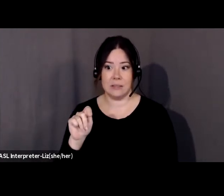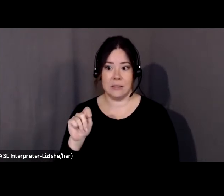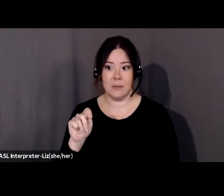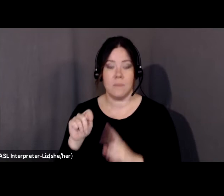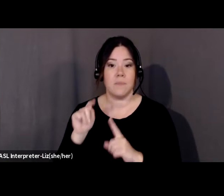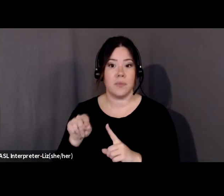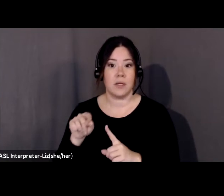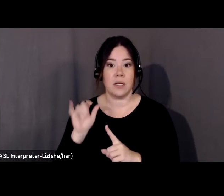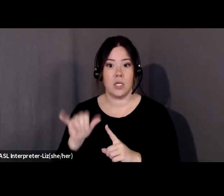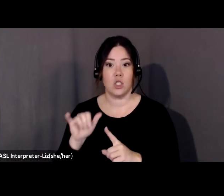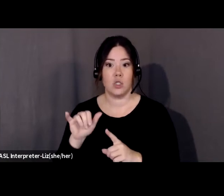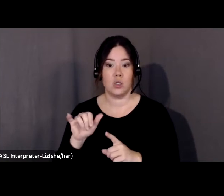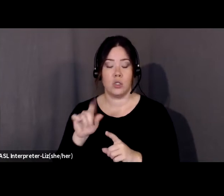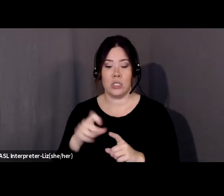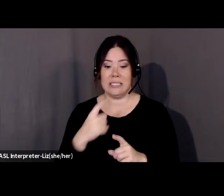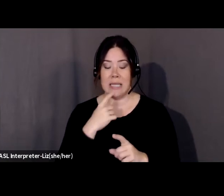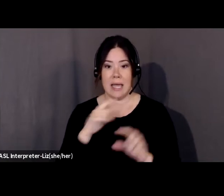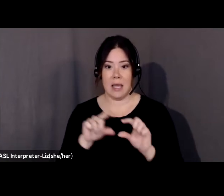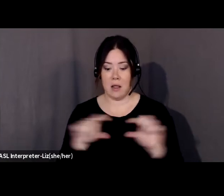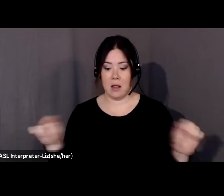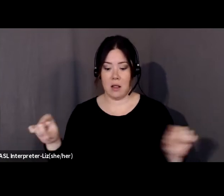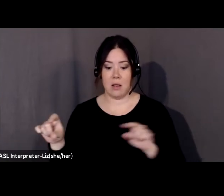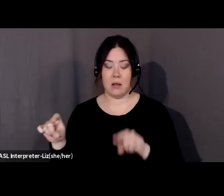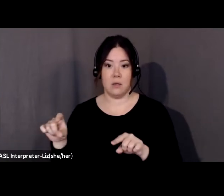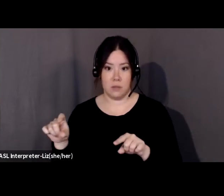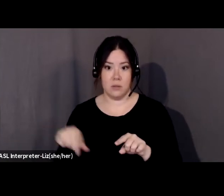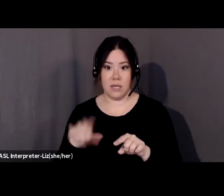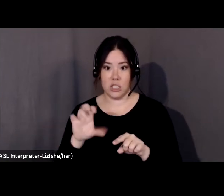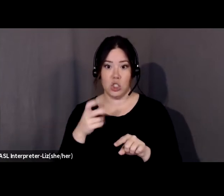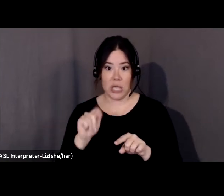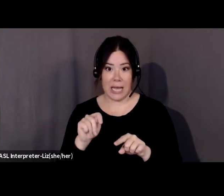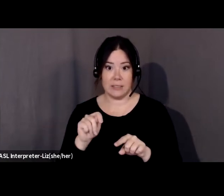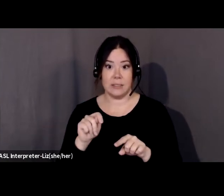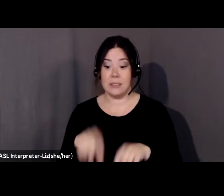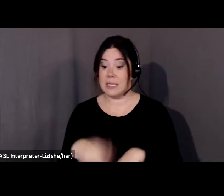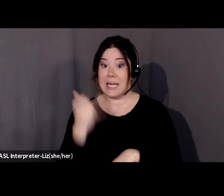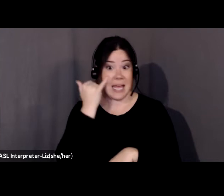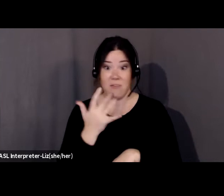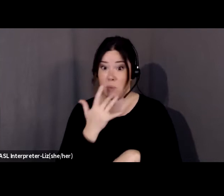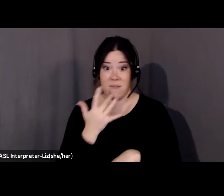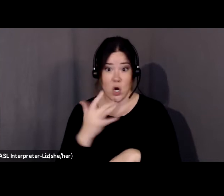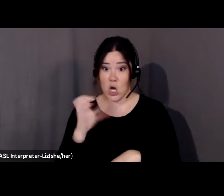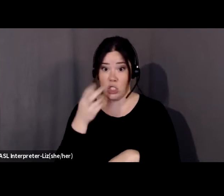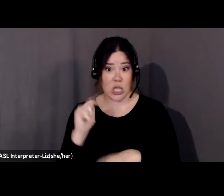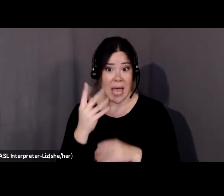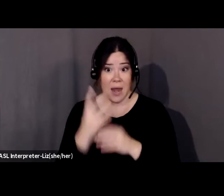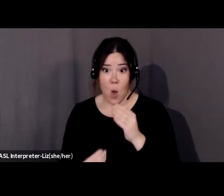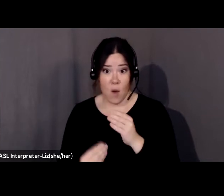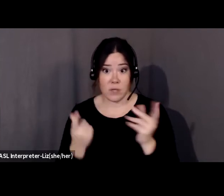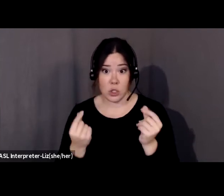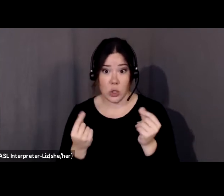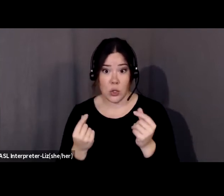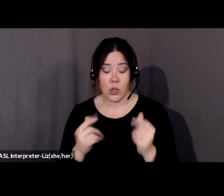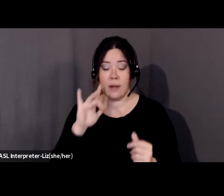word bubble in that same menu bar. And if you'd like to turn the chat feature off, you can do this by pressing